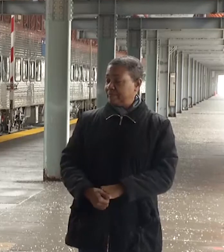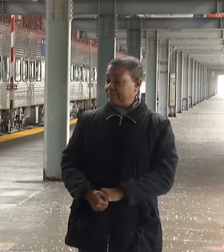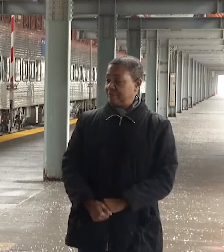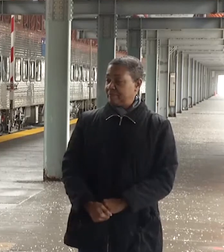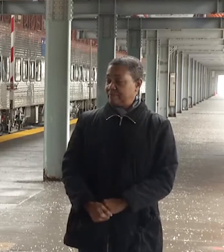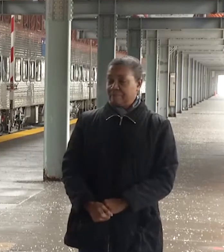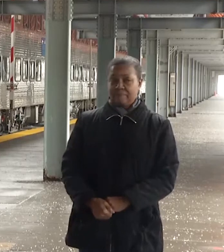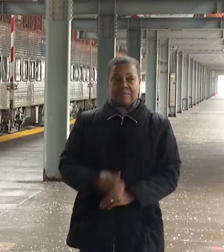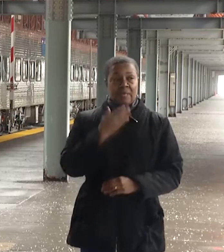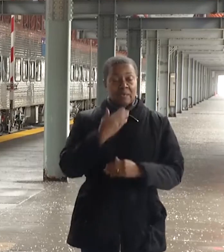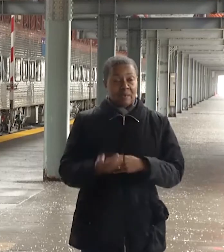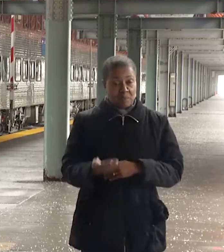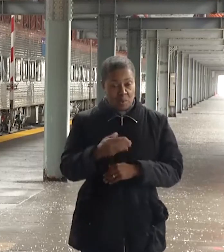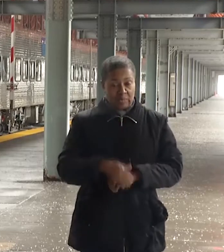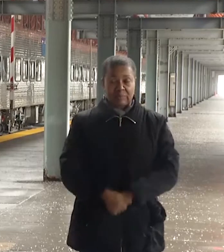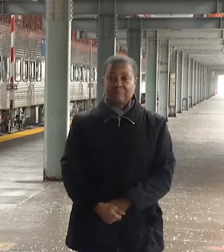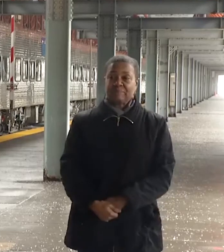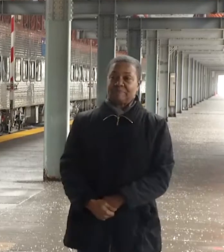Good morning.